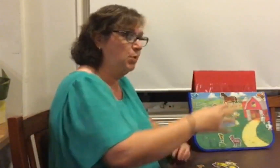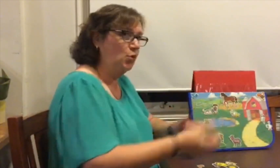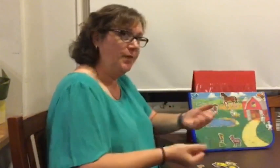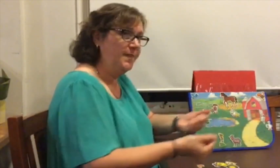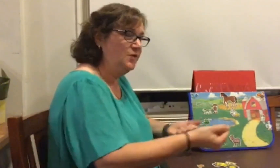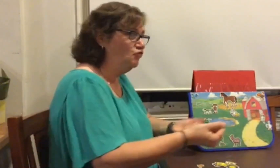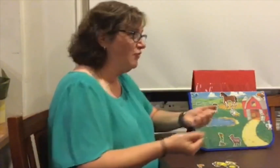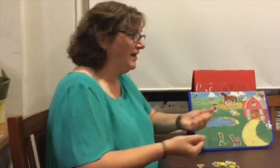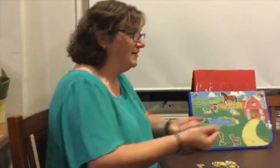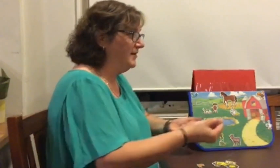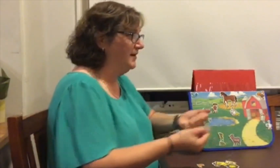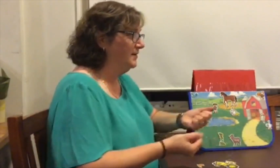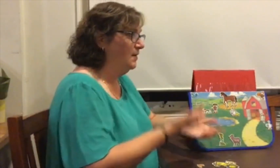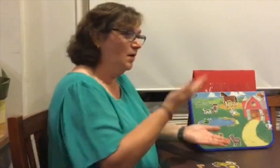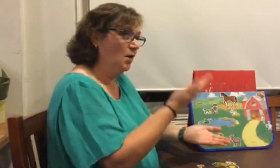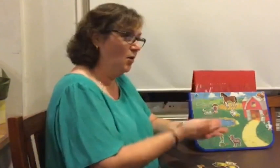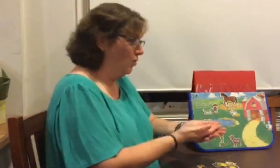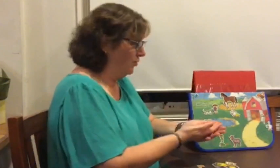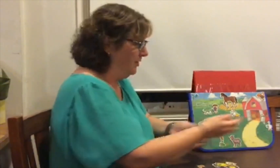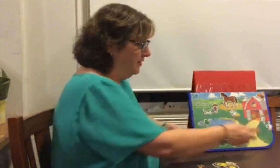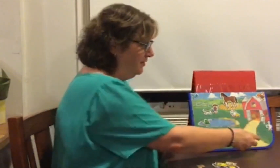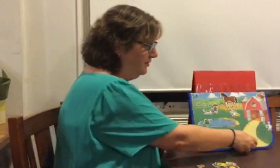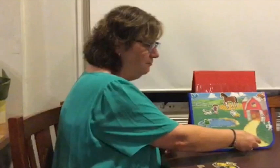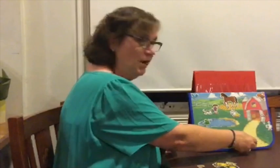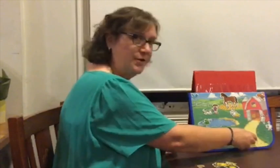Put the tractor on the road.